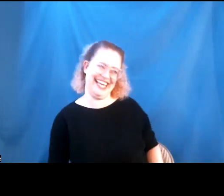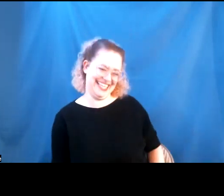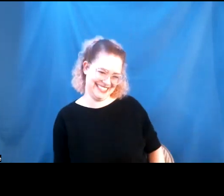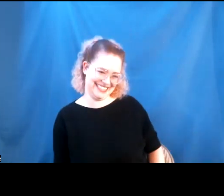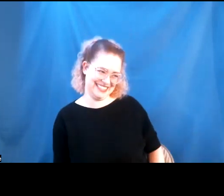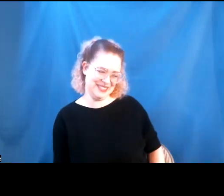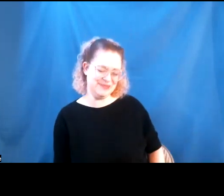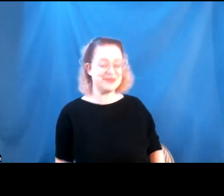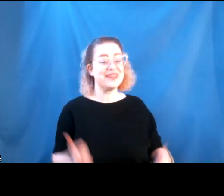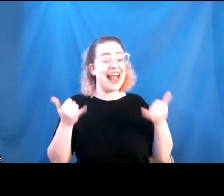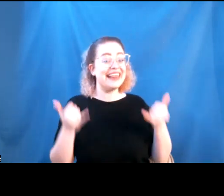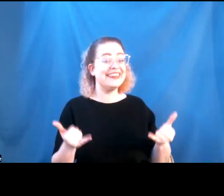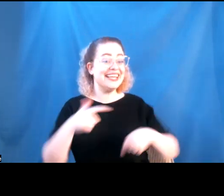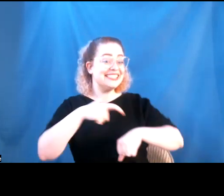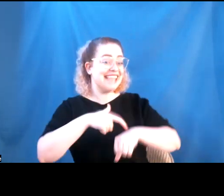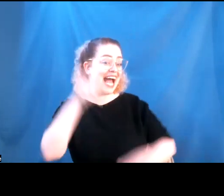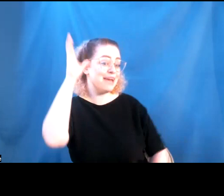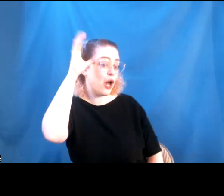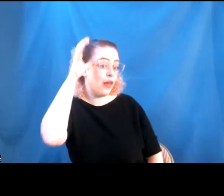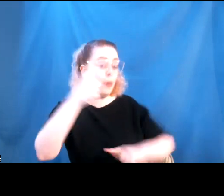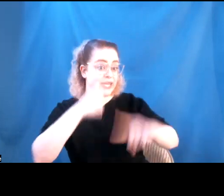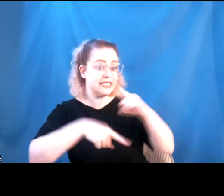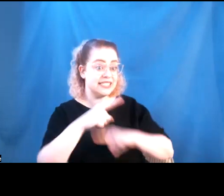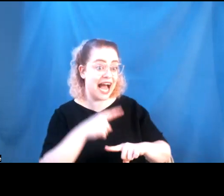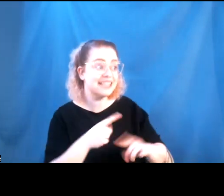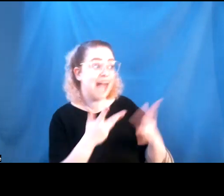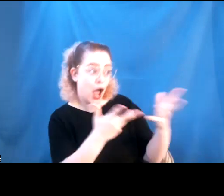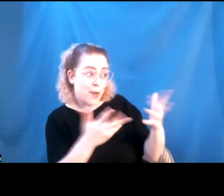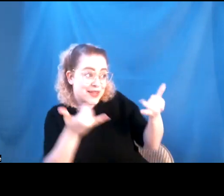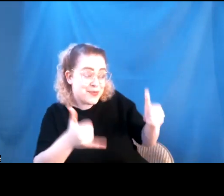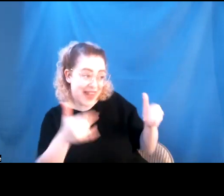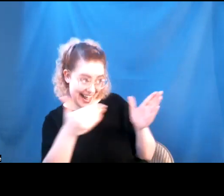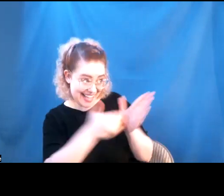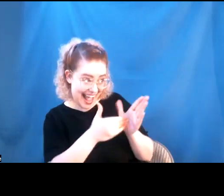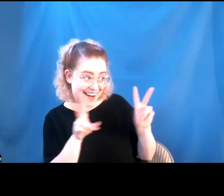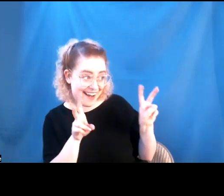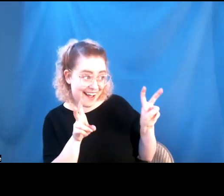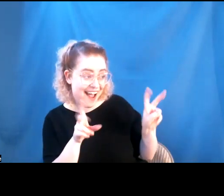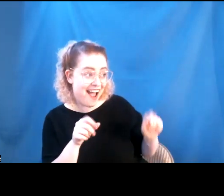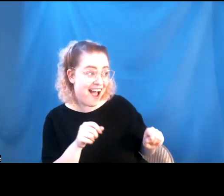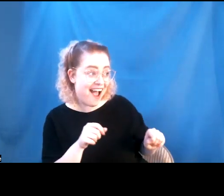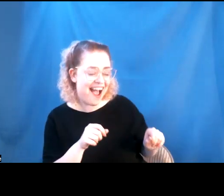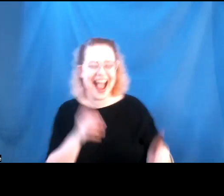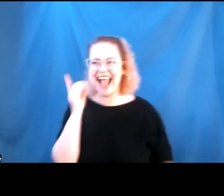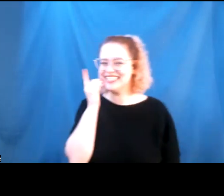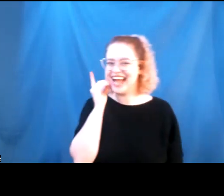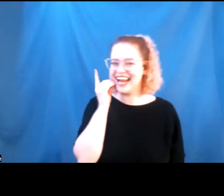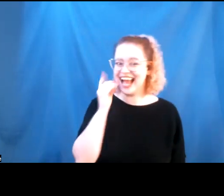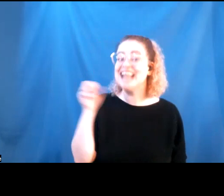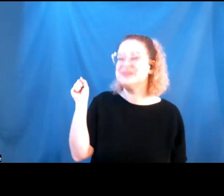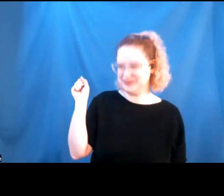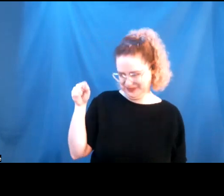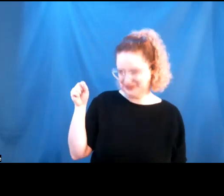This time, Chloe signs and asks, want to play again? And Dinah shakes her head and holds up